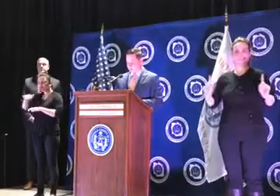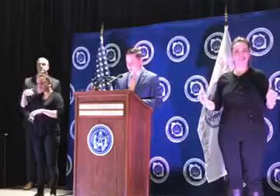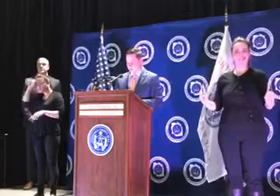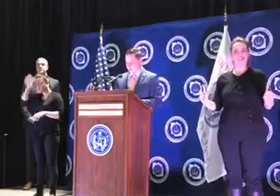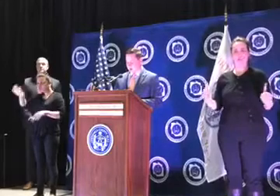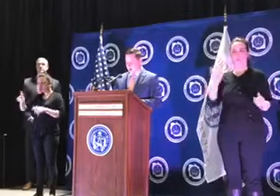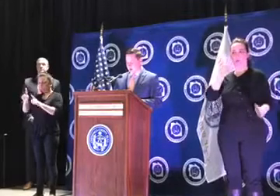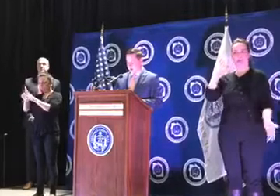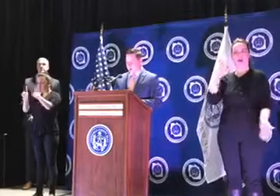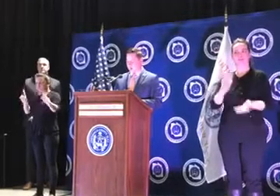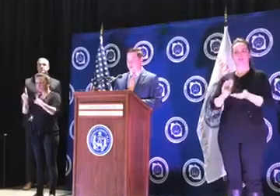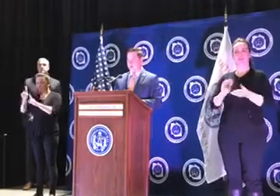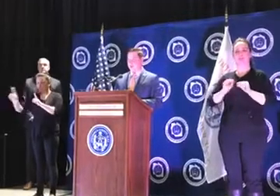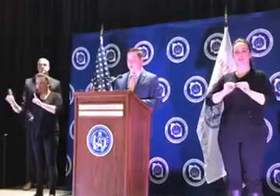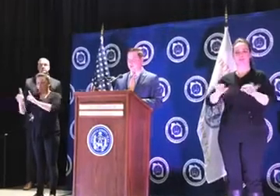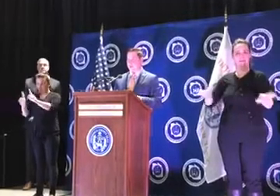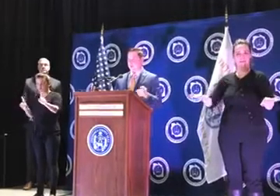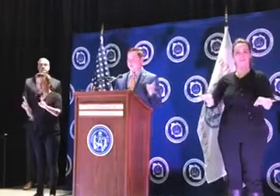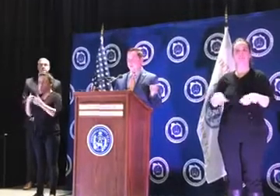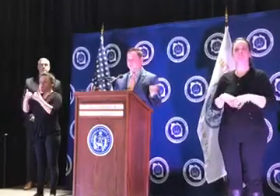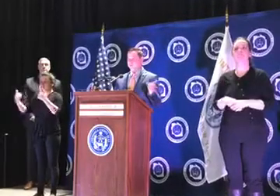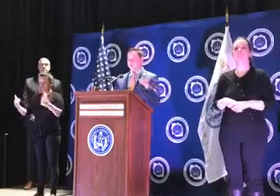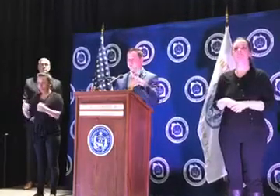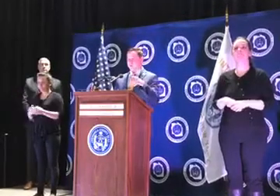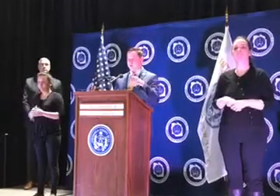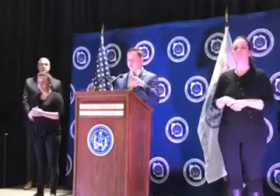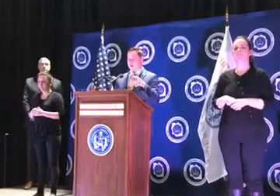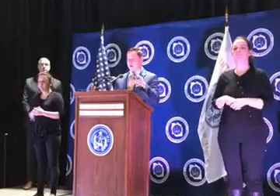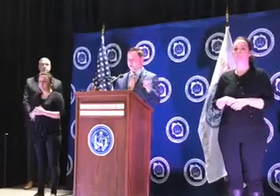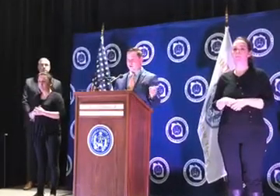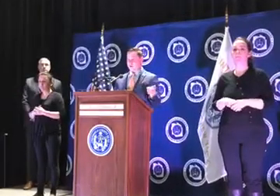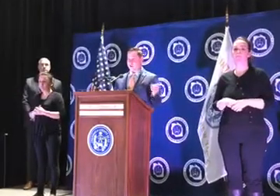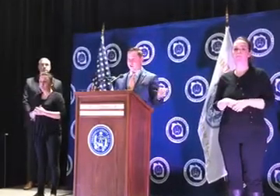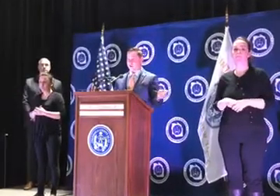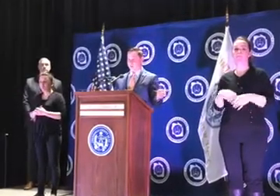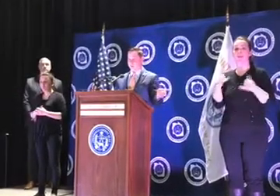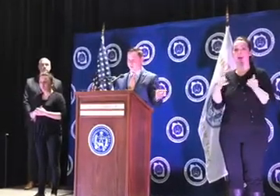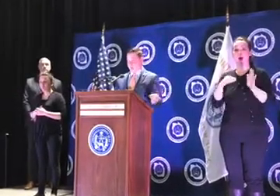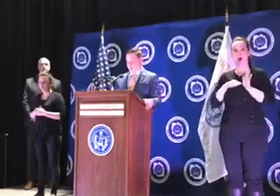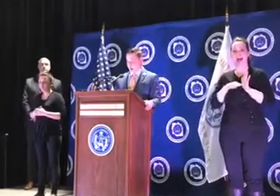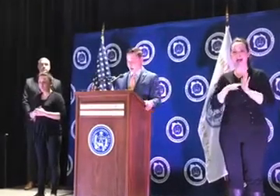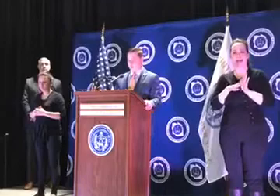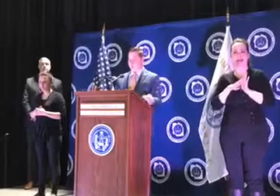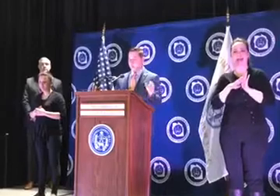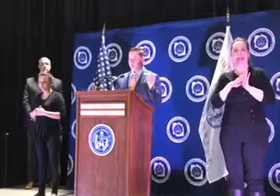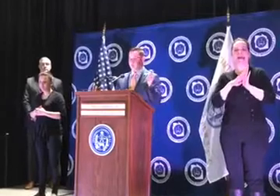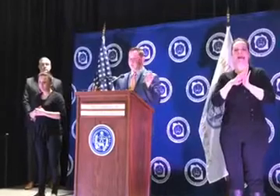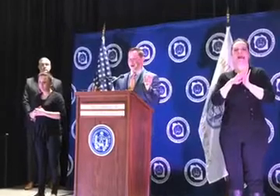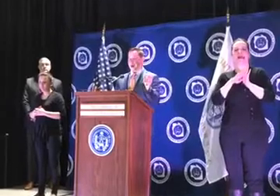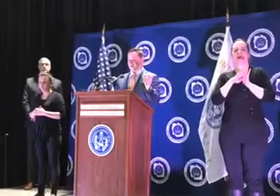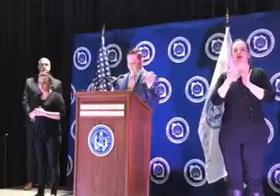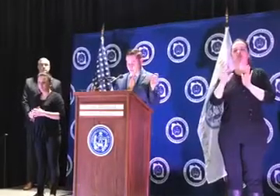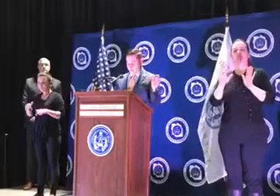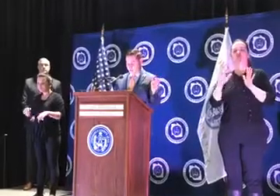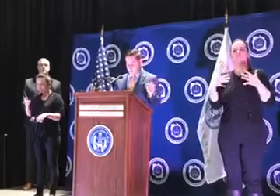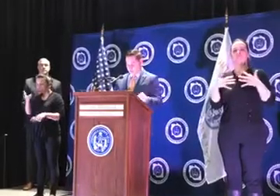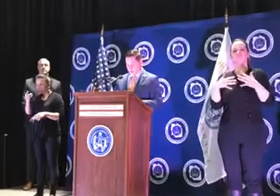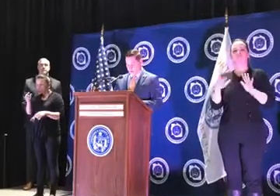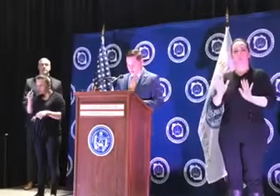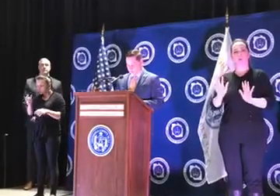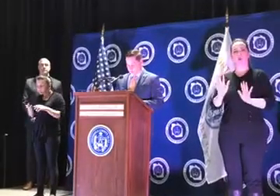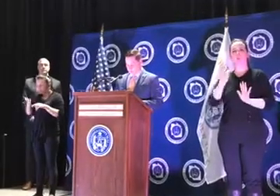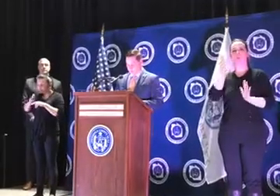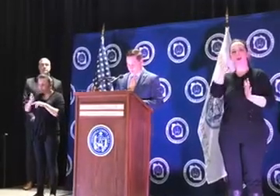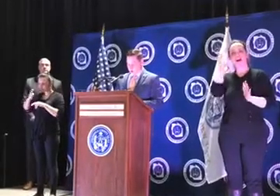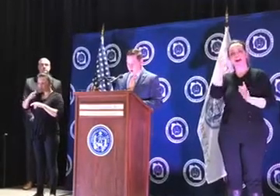excited about this. Today is not one of the spikes we saw yesterday or the day before, but certainly we have more testing